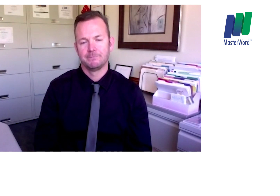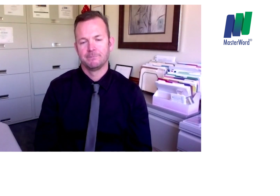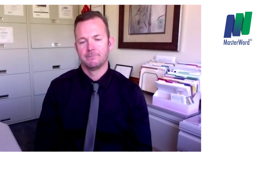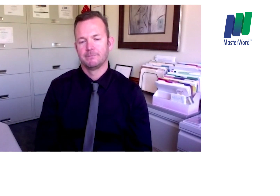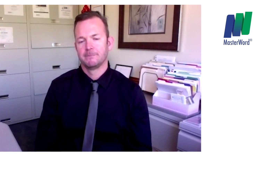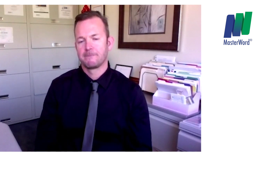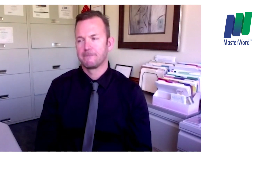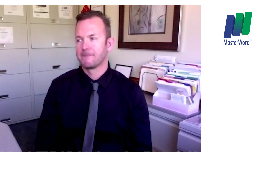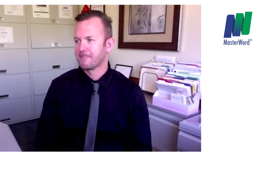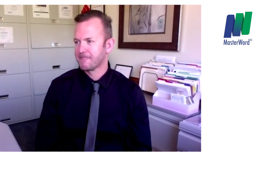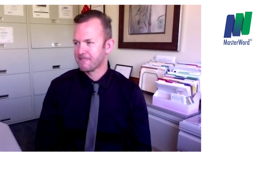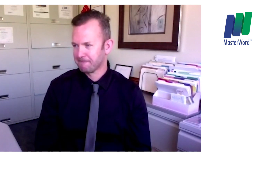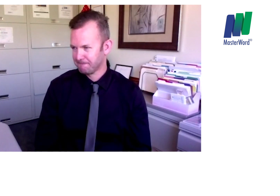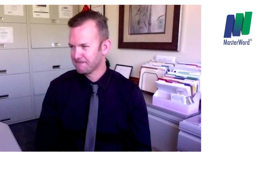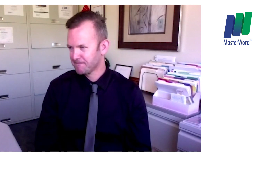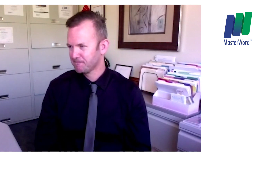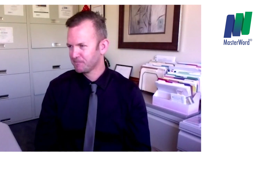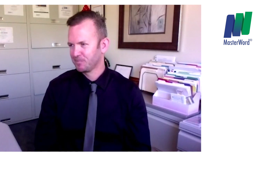Thank you so much for being here.